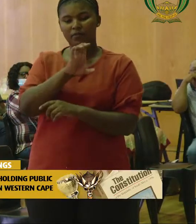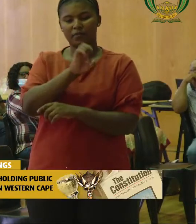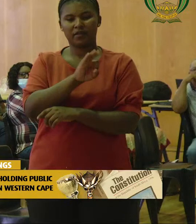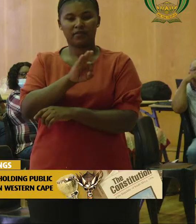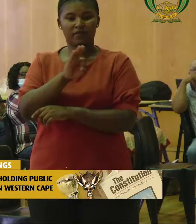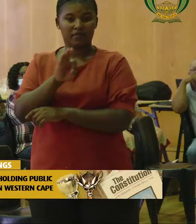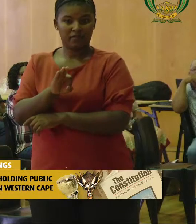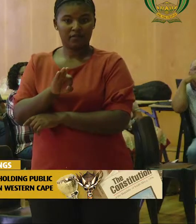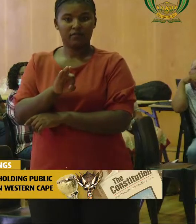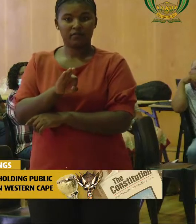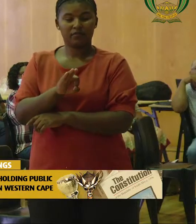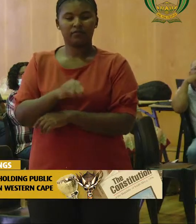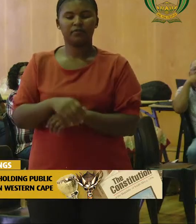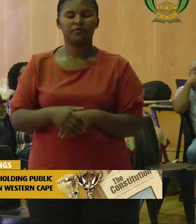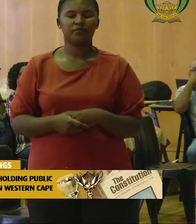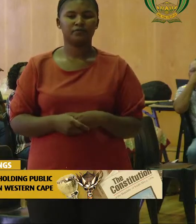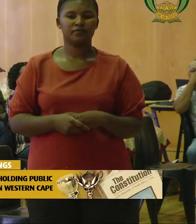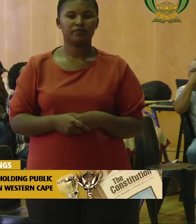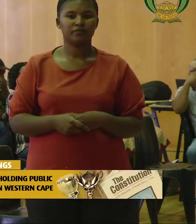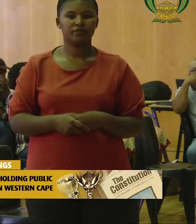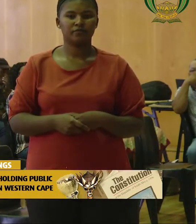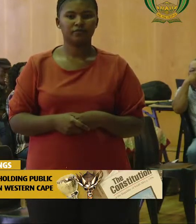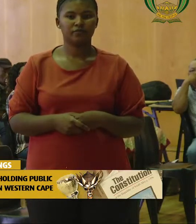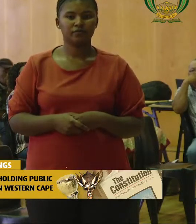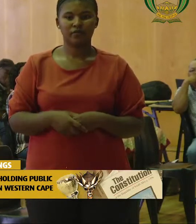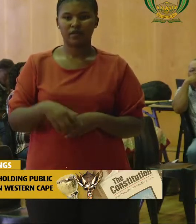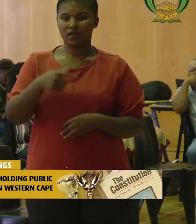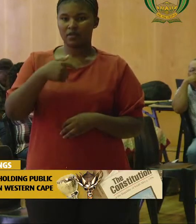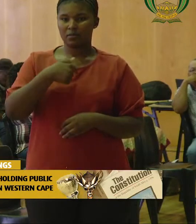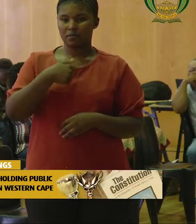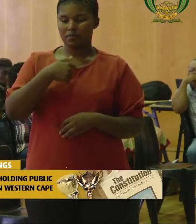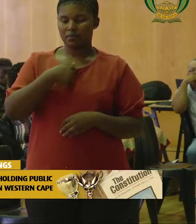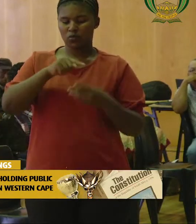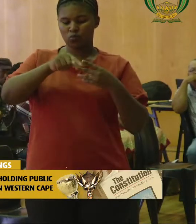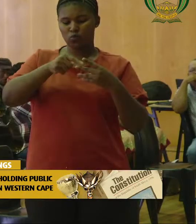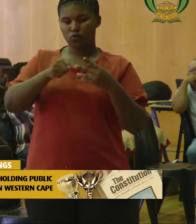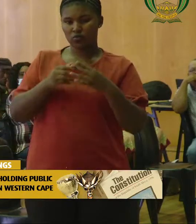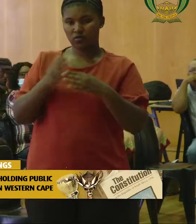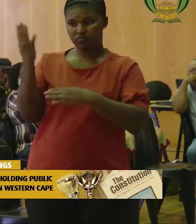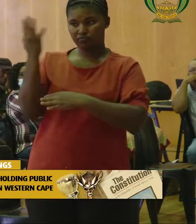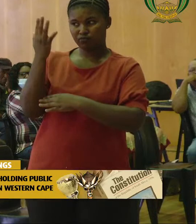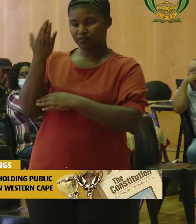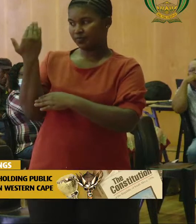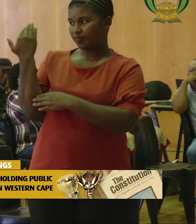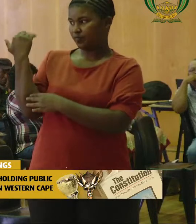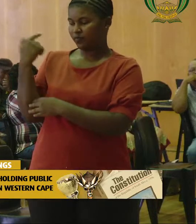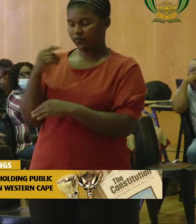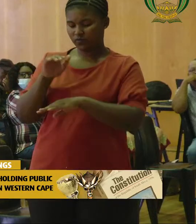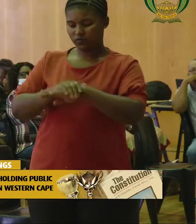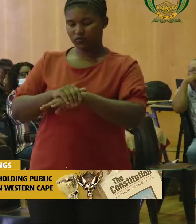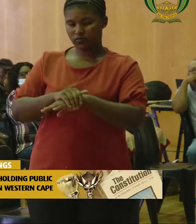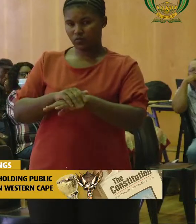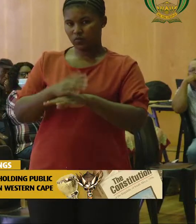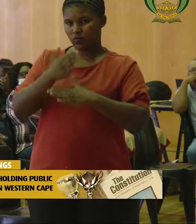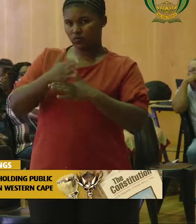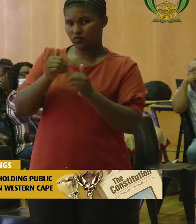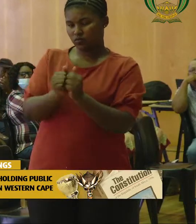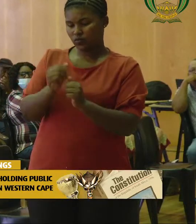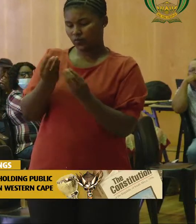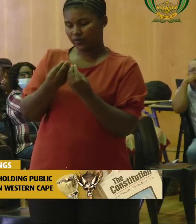was appointed recently. I am not going to raise some points that were raised by the previous candidates that were